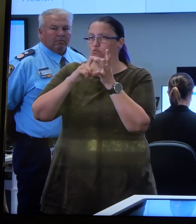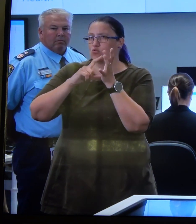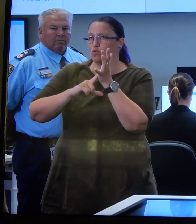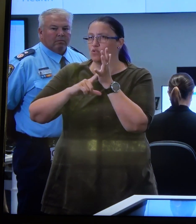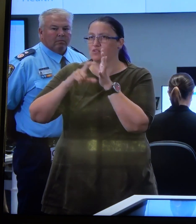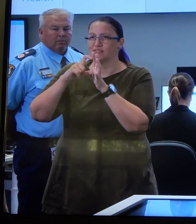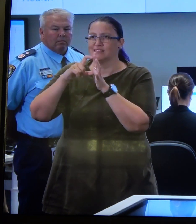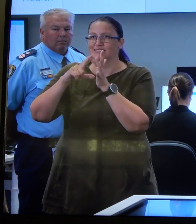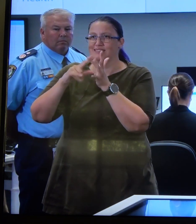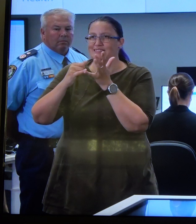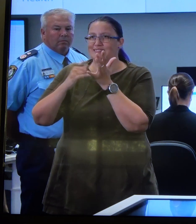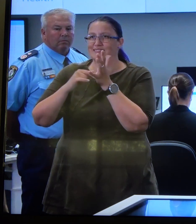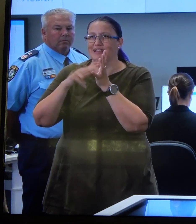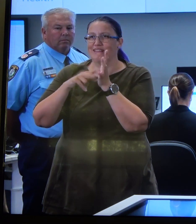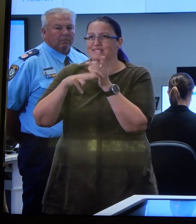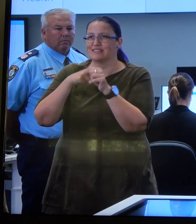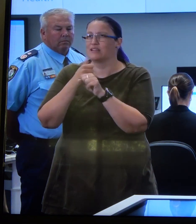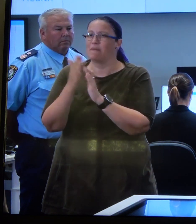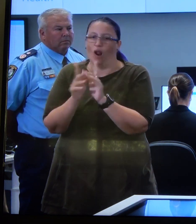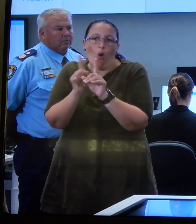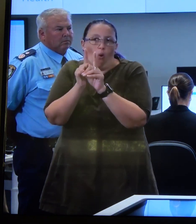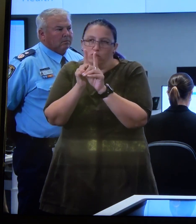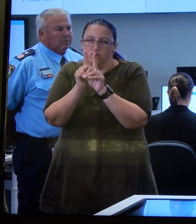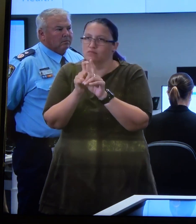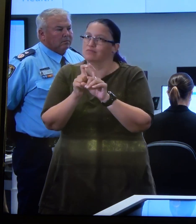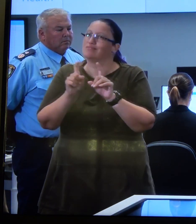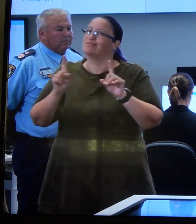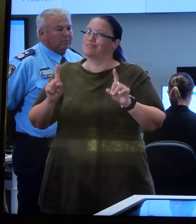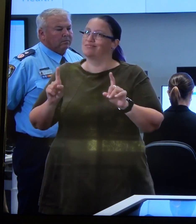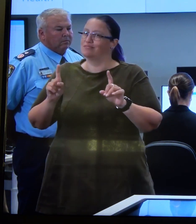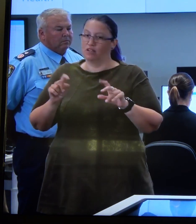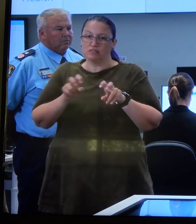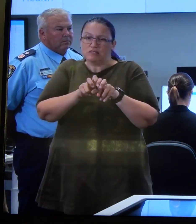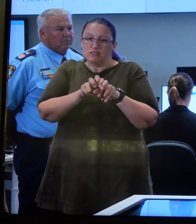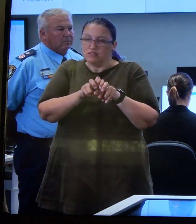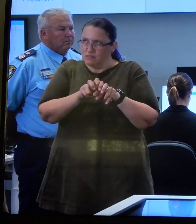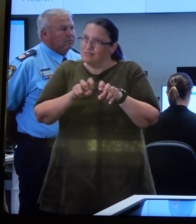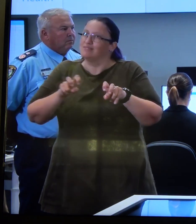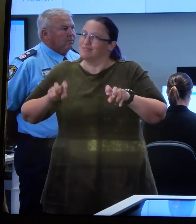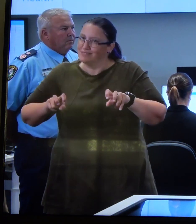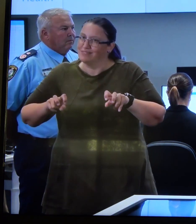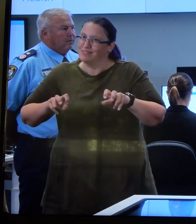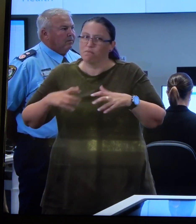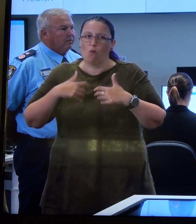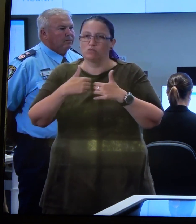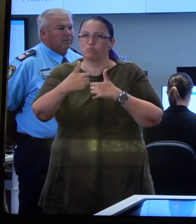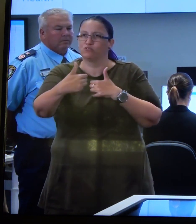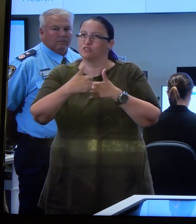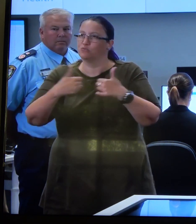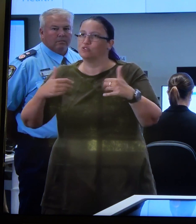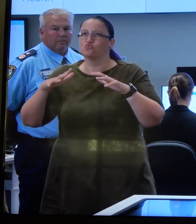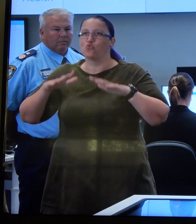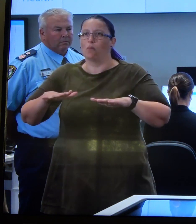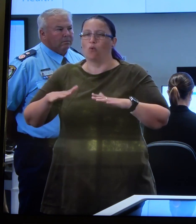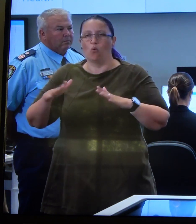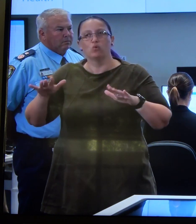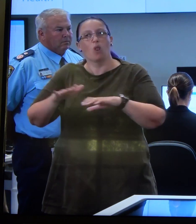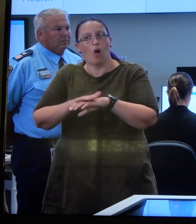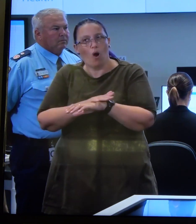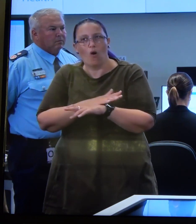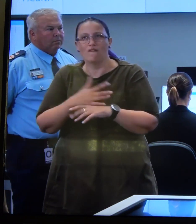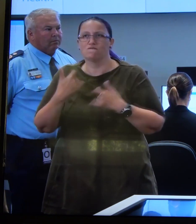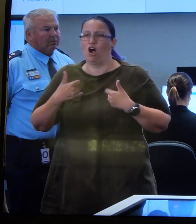that is highlighting the advice around the importance of social distancing to slow the spread of the virus in the